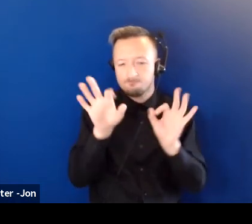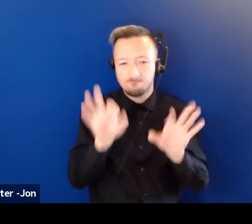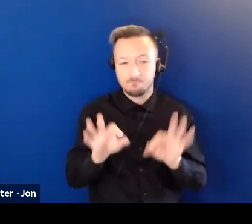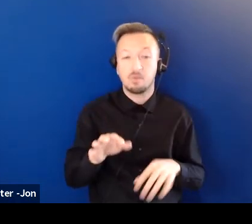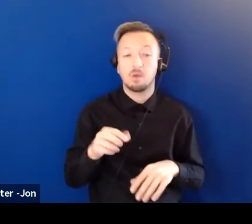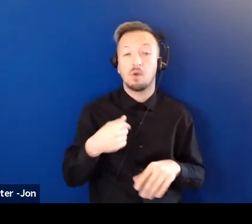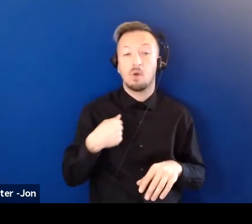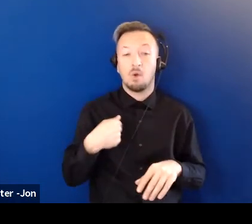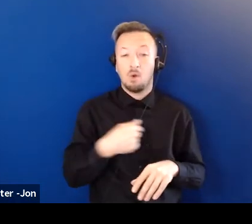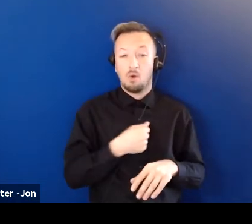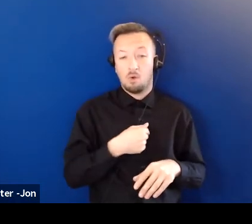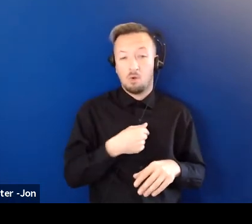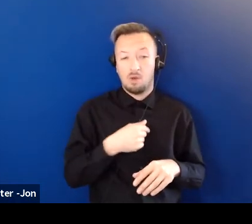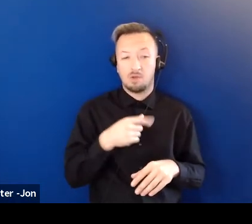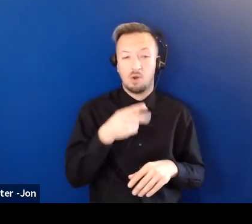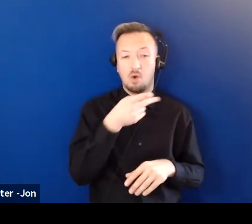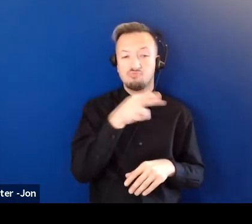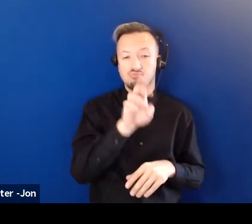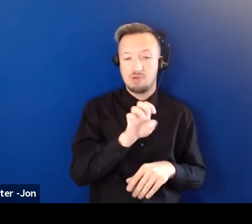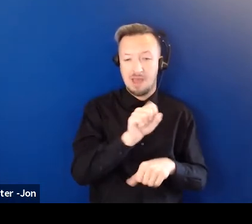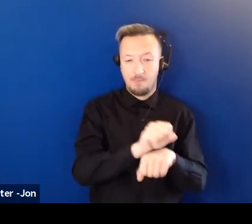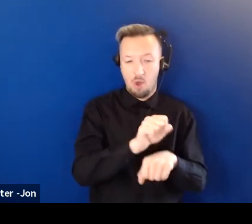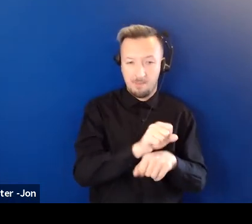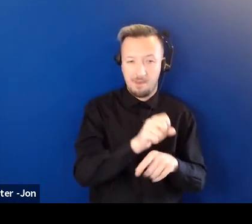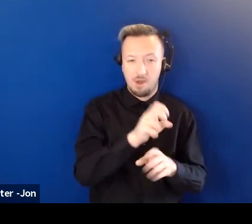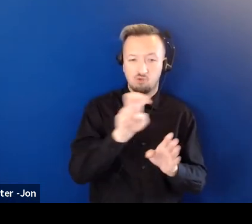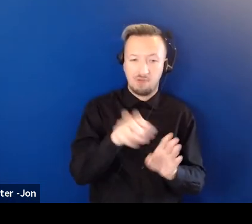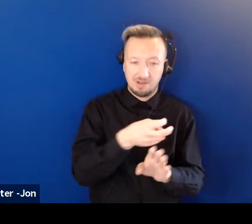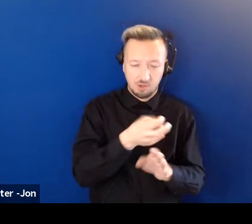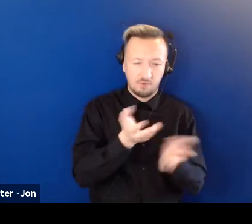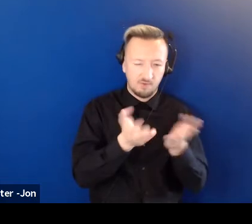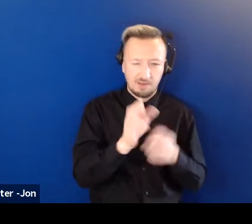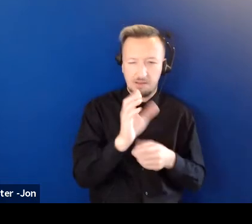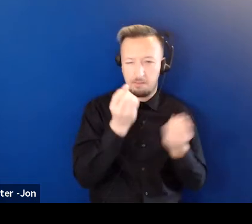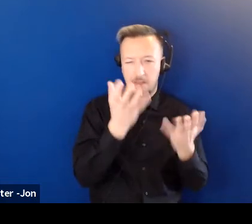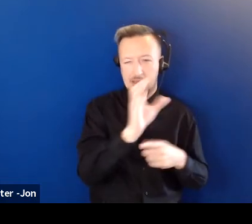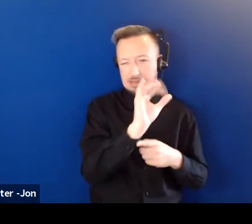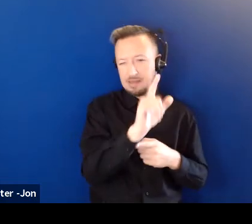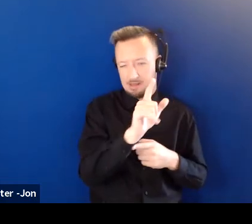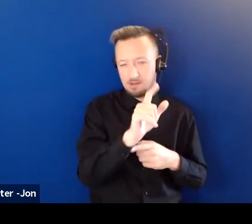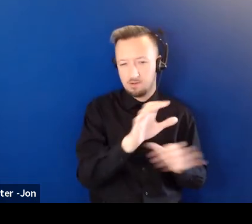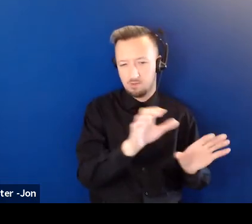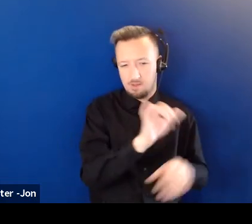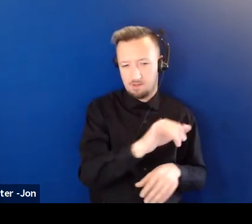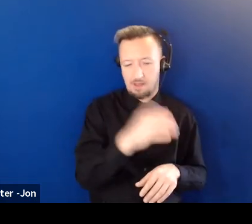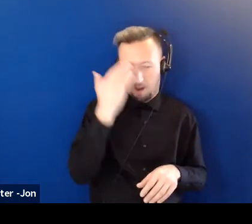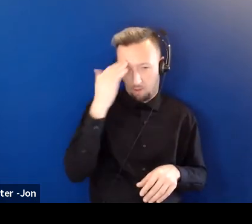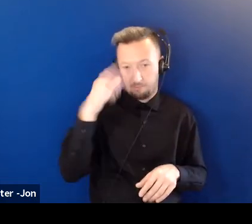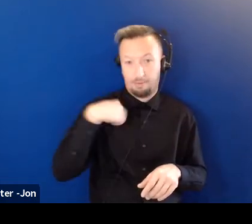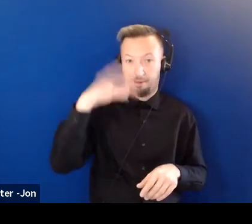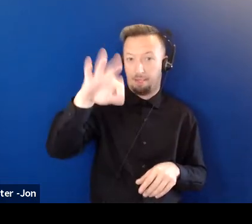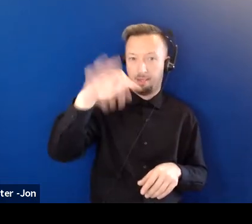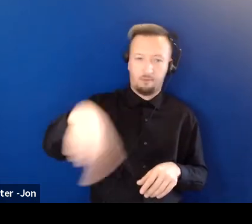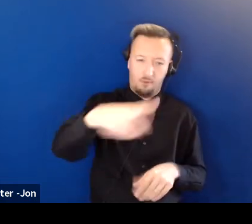through pre-employment transition services like a lot of other SILs are. I know I'm preaching to the choir here.